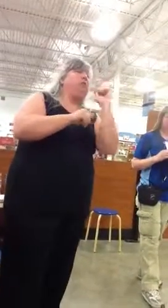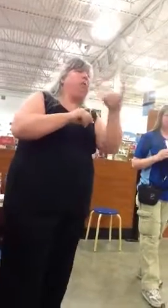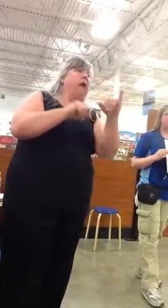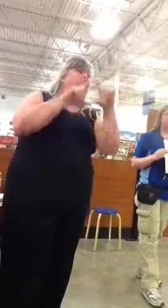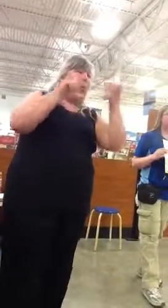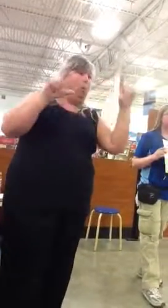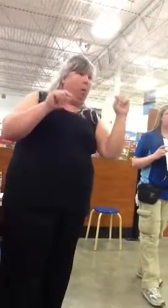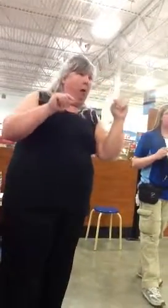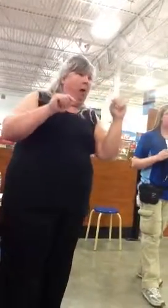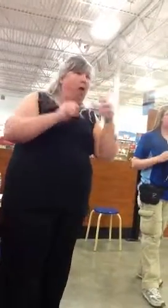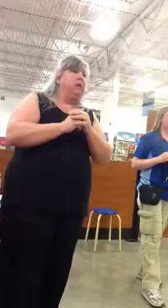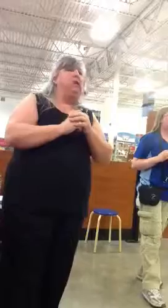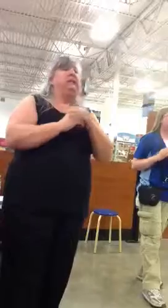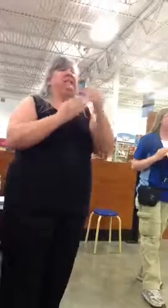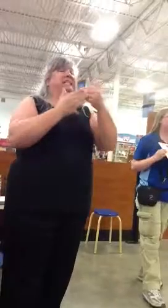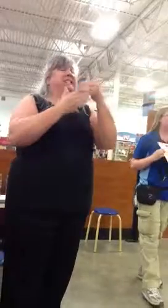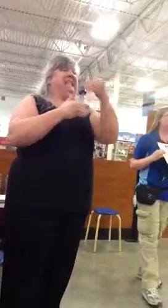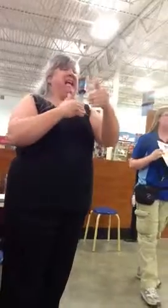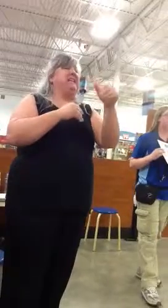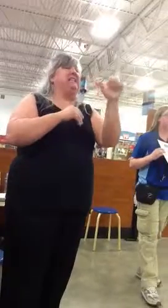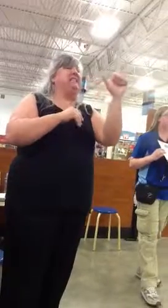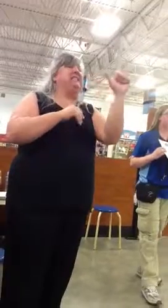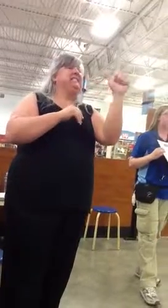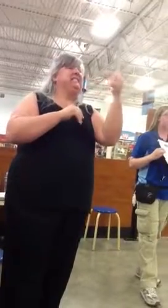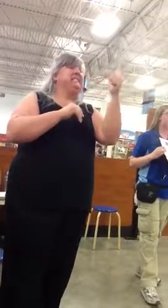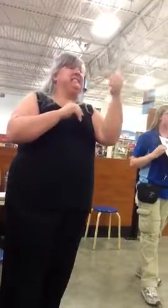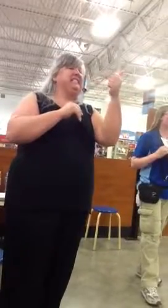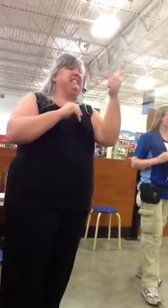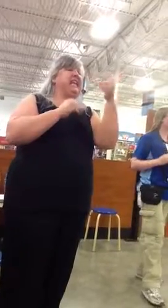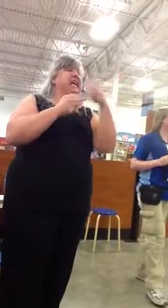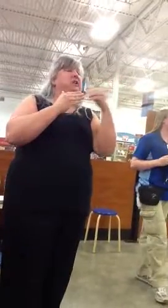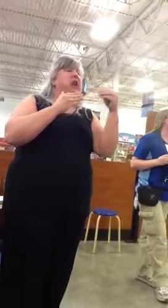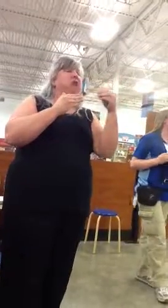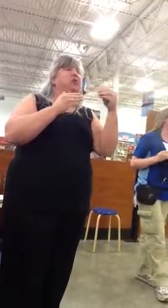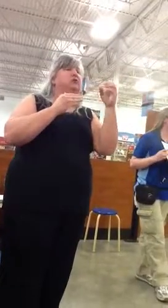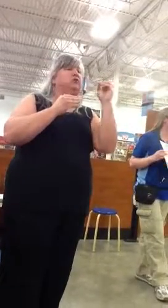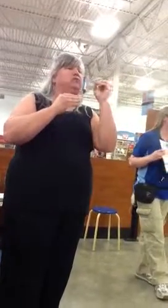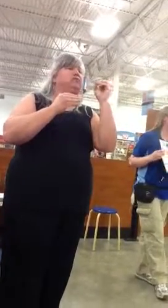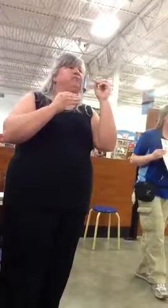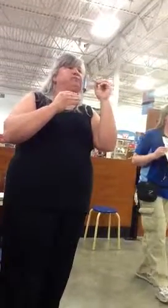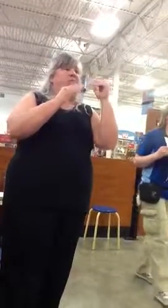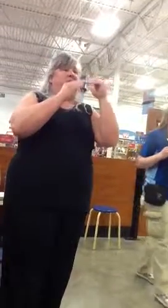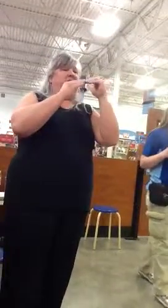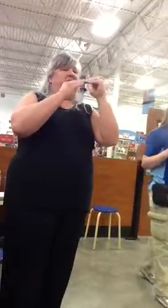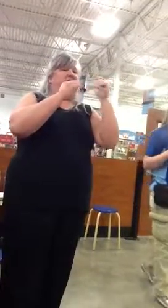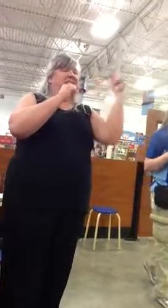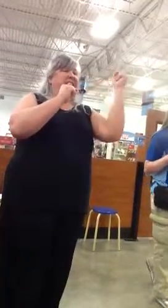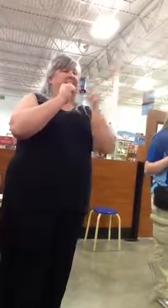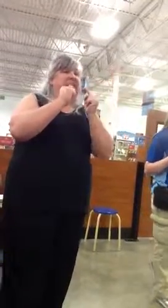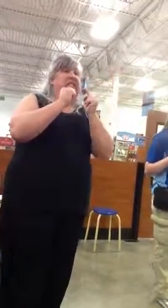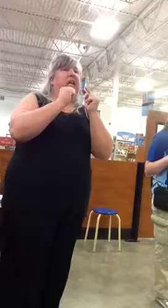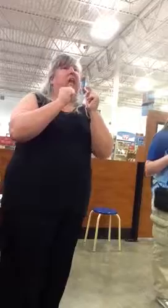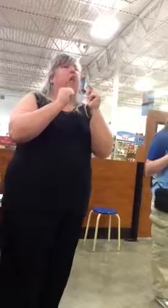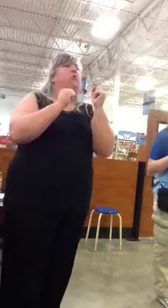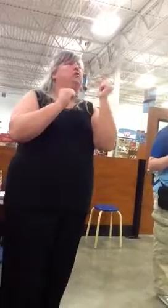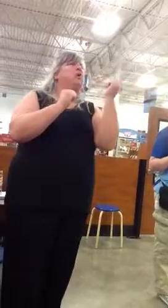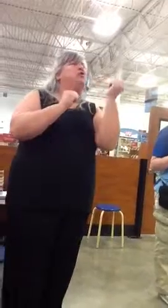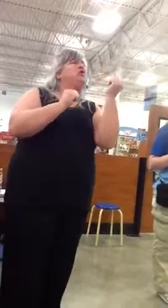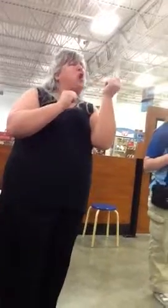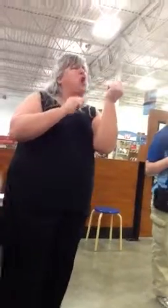The next one is $10 off of Doggy Day Camp. It's awesome. Okay? It gets the socialization and the energy out of your